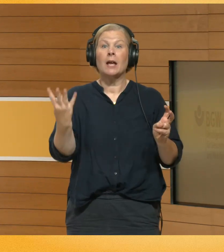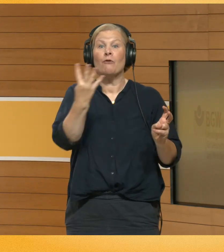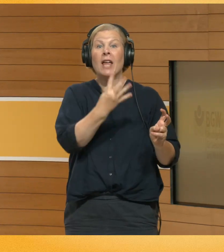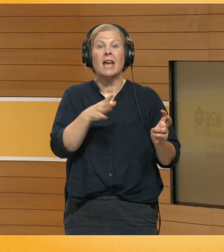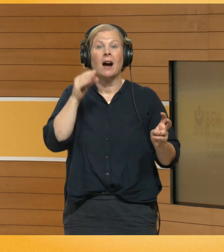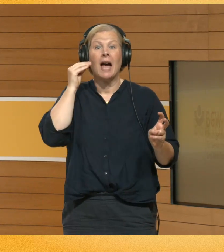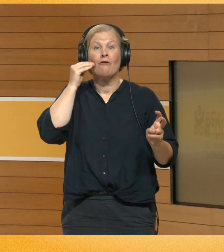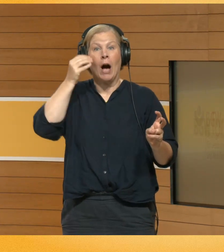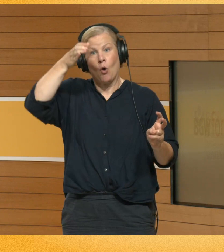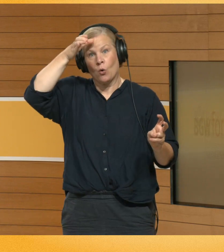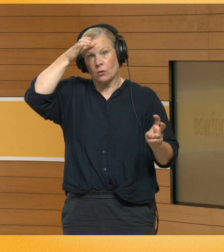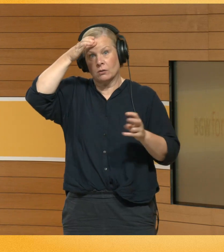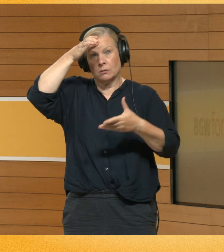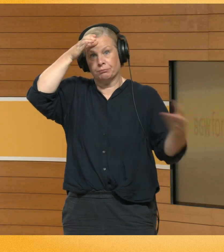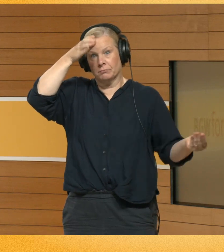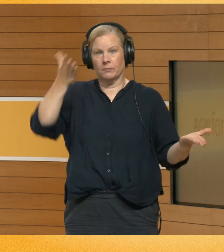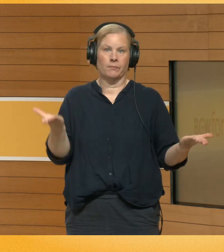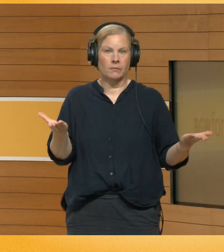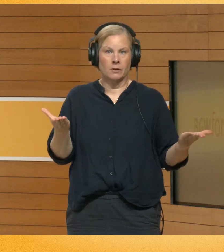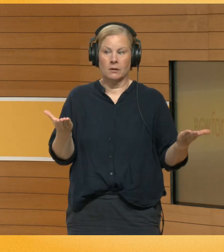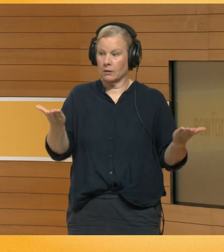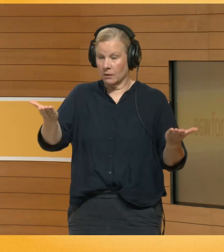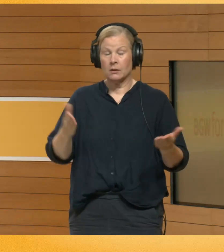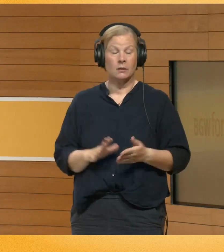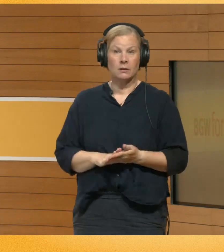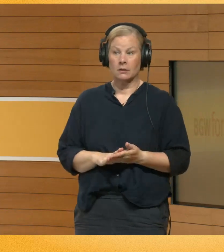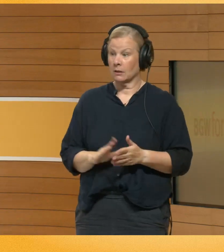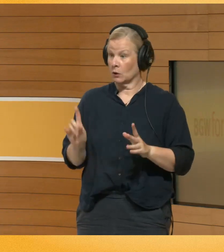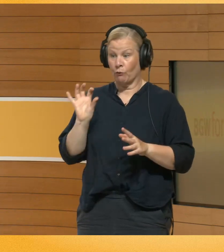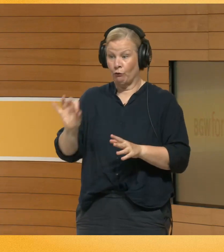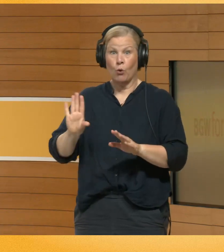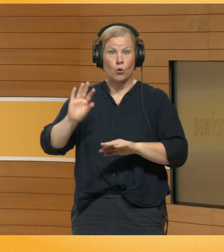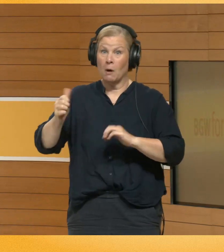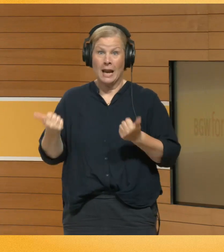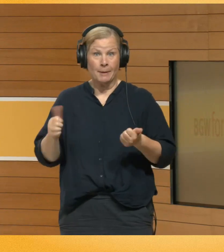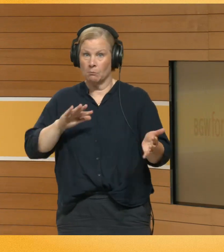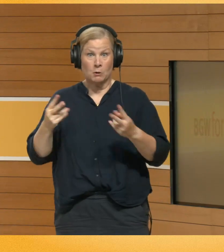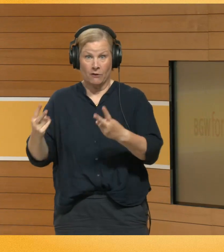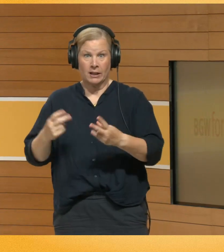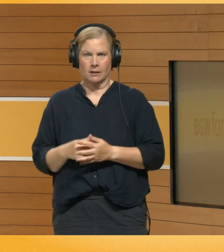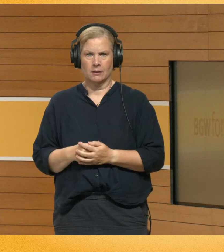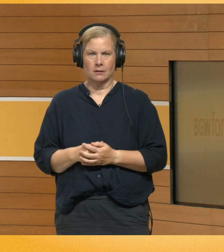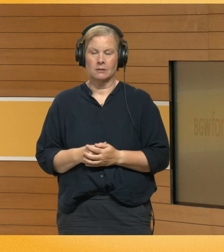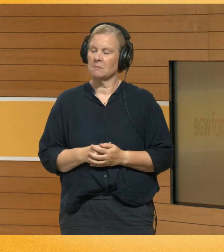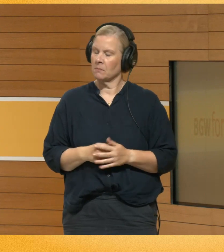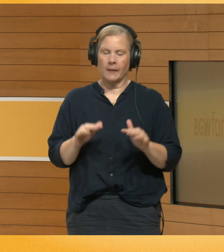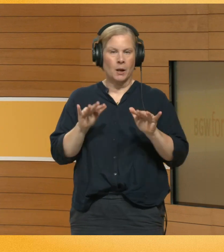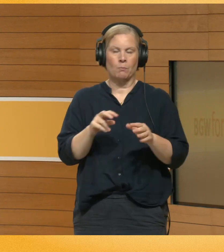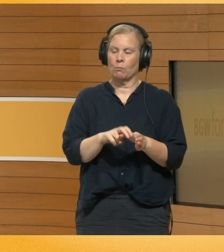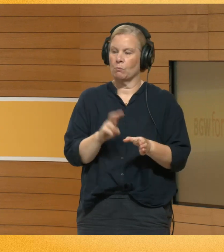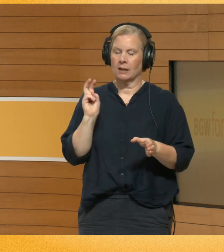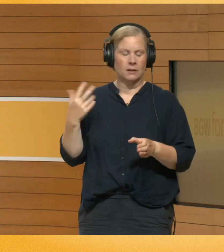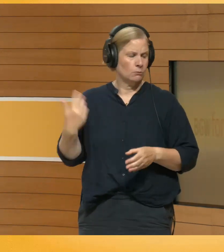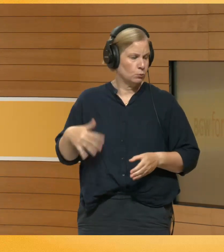have to be, the impacts of these decisions have far, you know, and in terms of research and development, you know, you disrupt a lot of